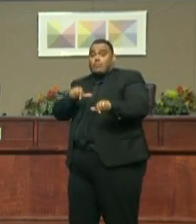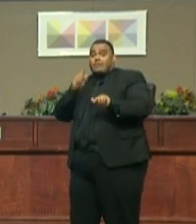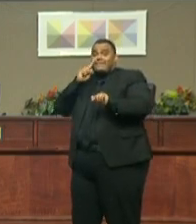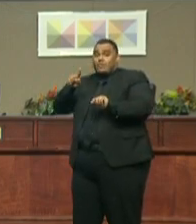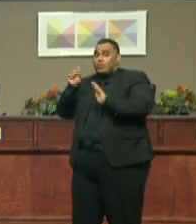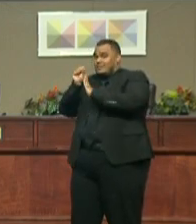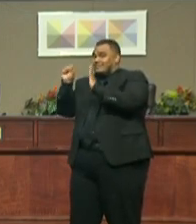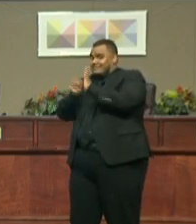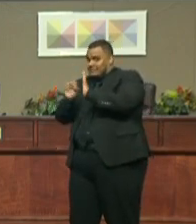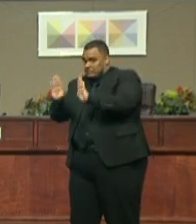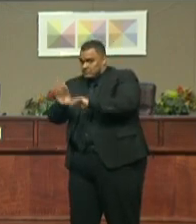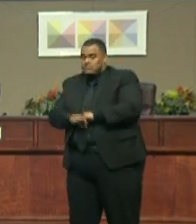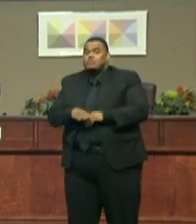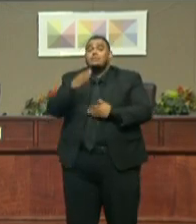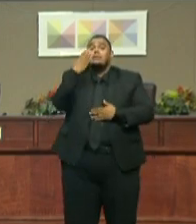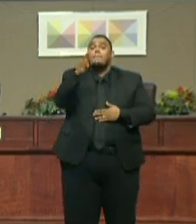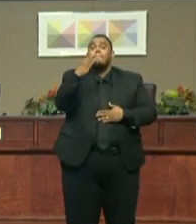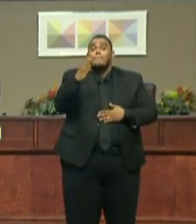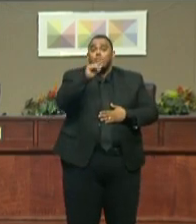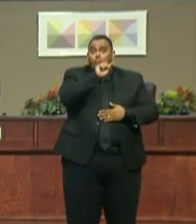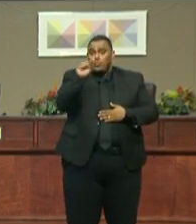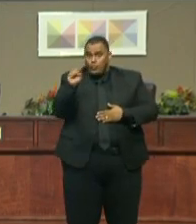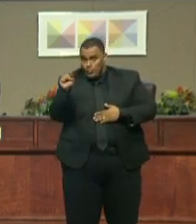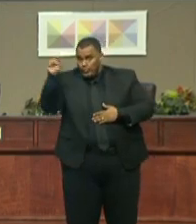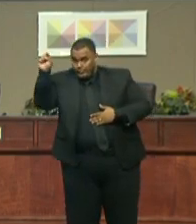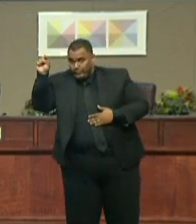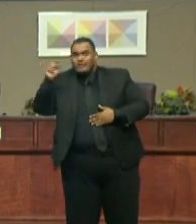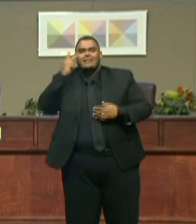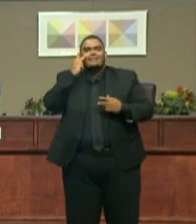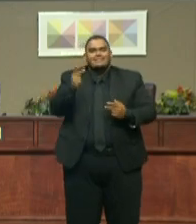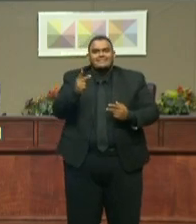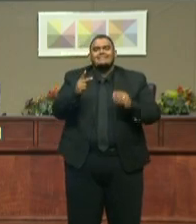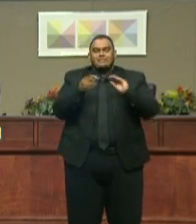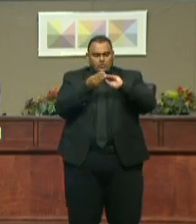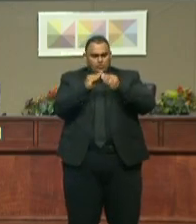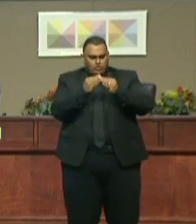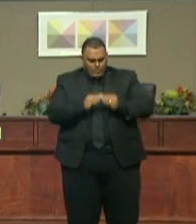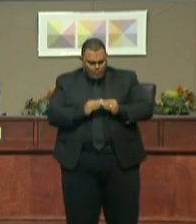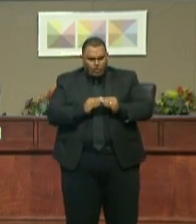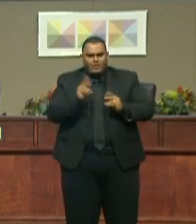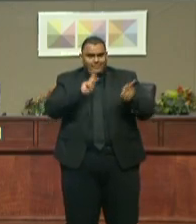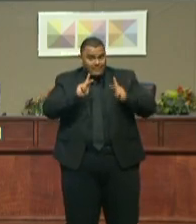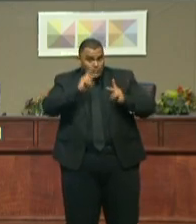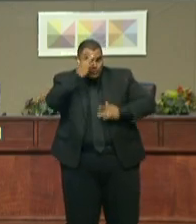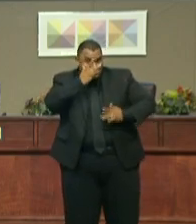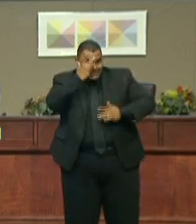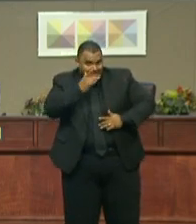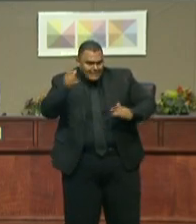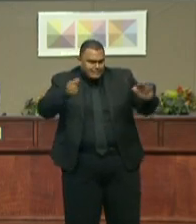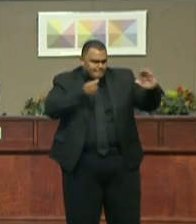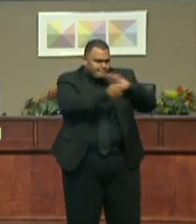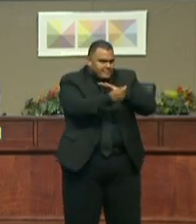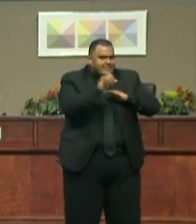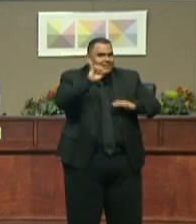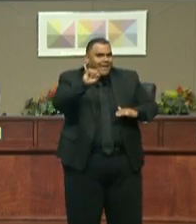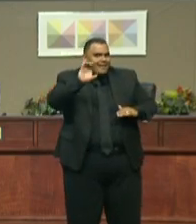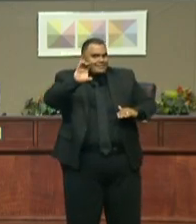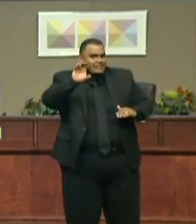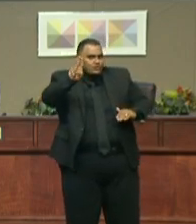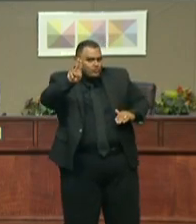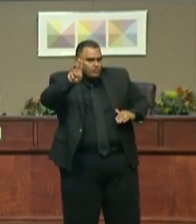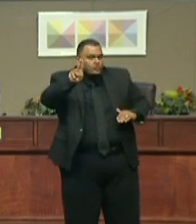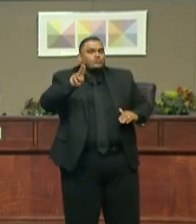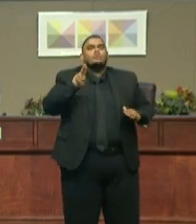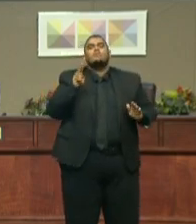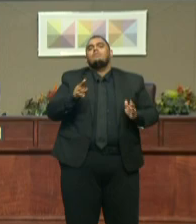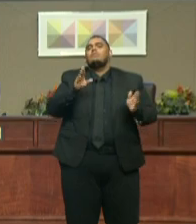the number of cases in ICU, and in orange, you have the number of cases in non-ICU. So we have